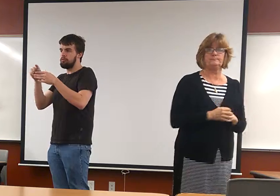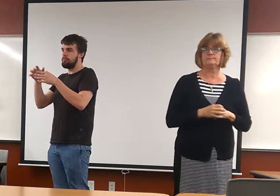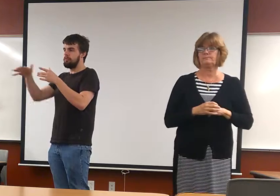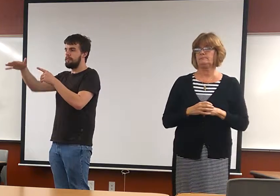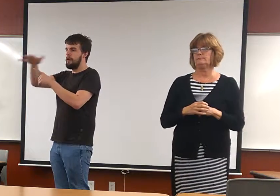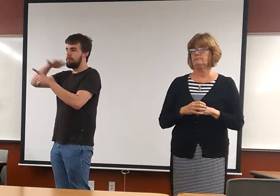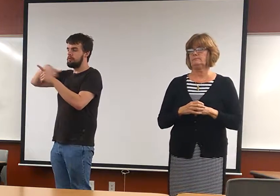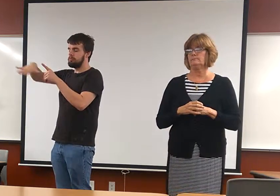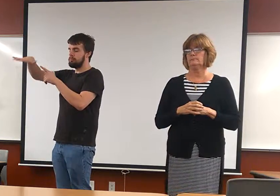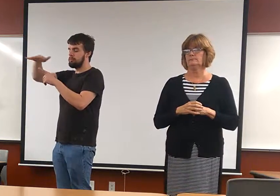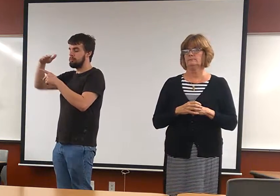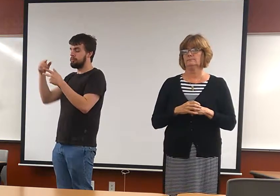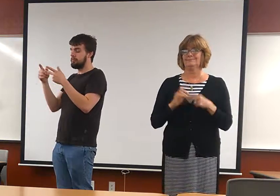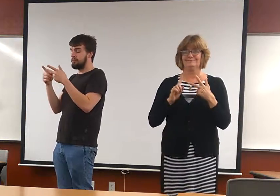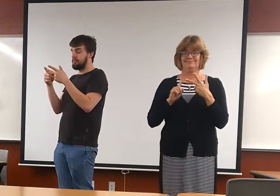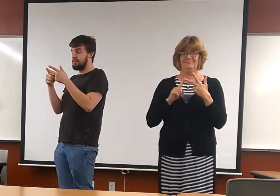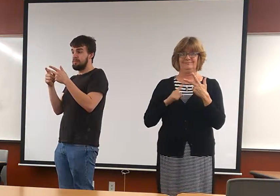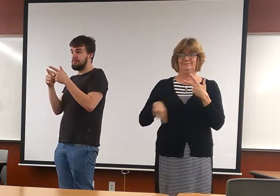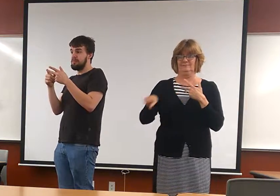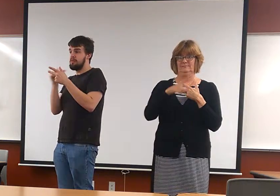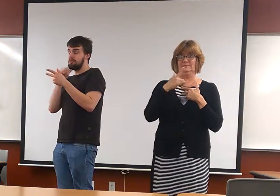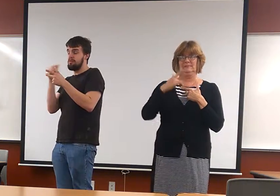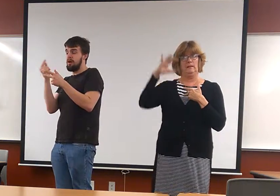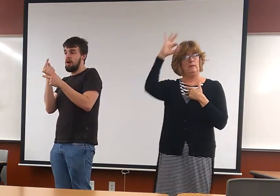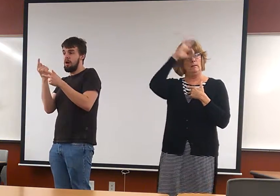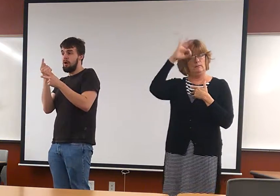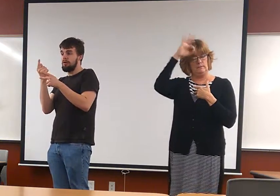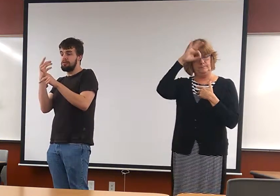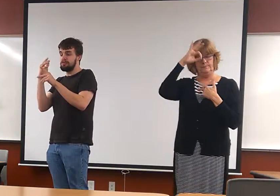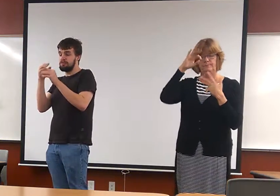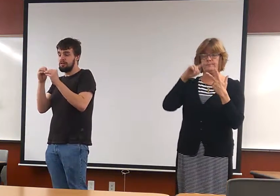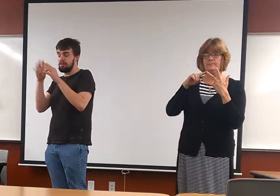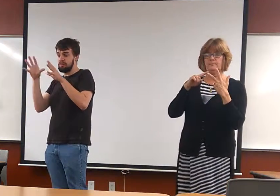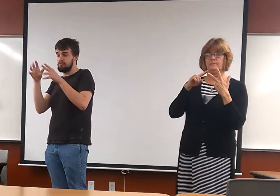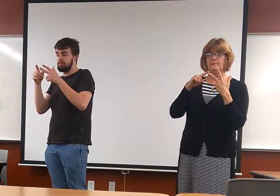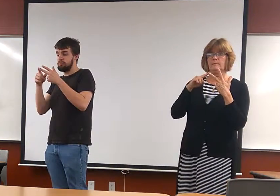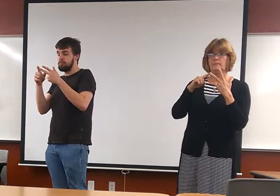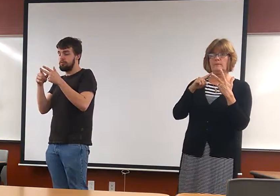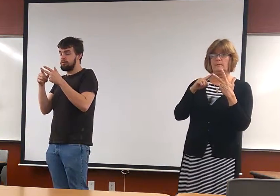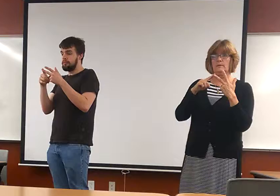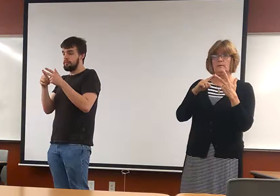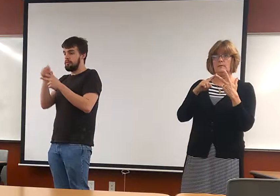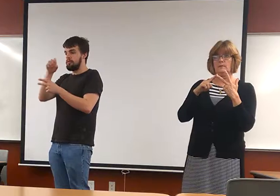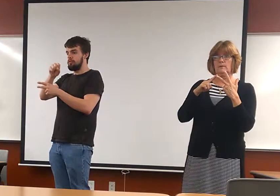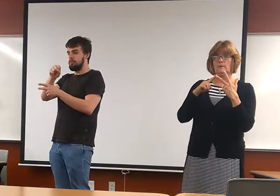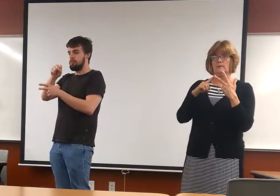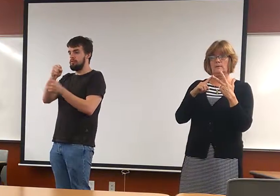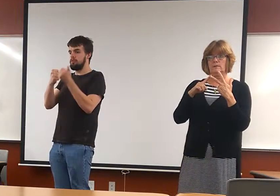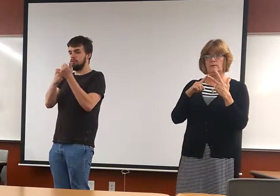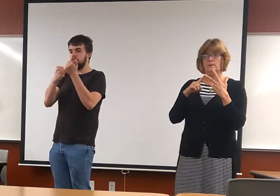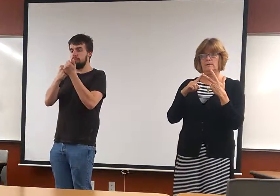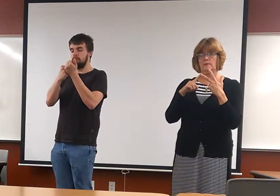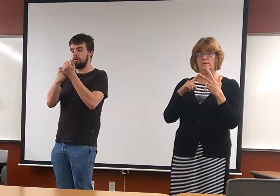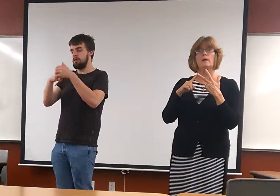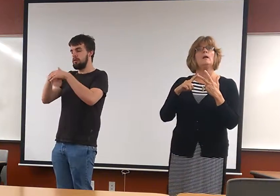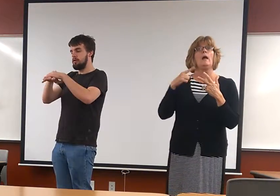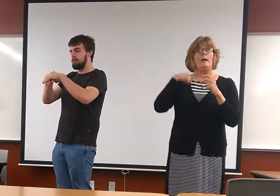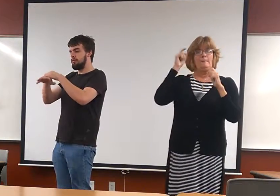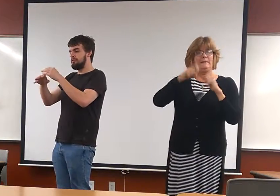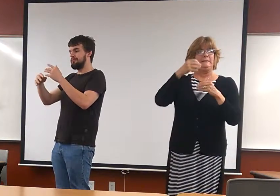The less commonly known role for a deafblind interpreter is to support accessibility to environmental information. The